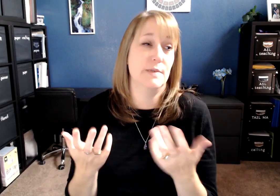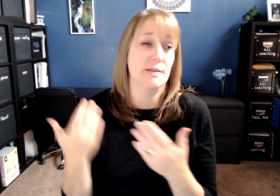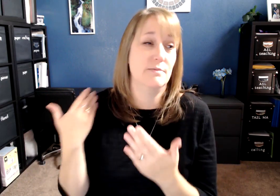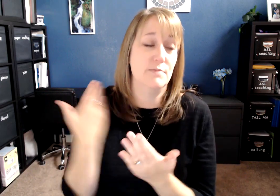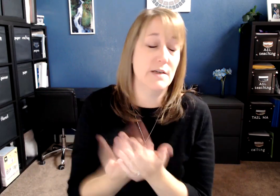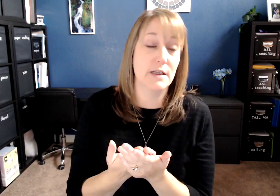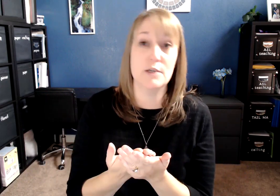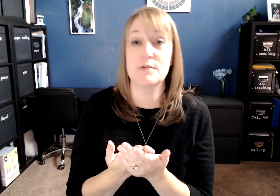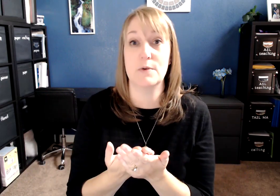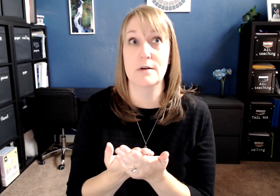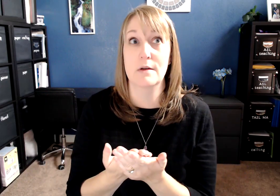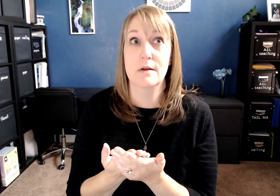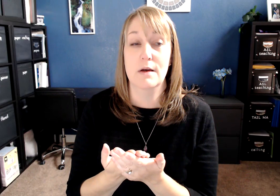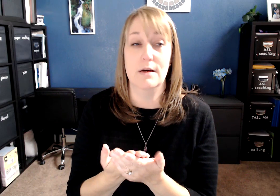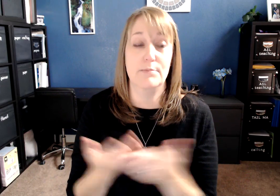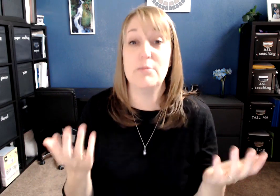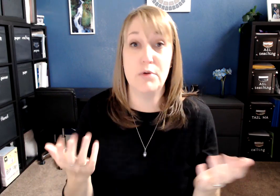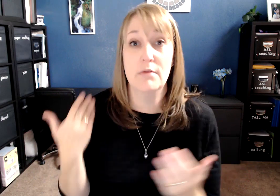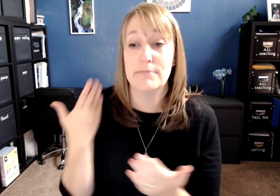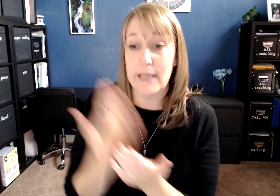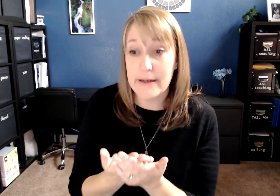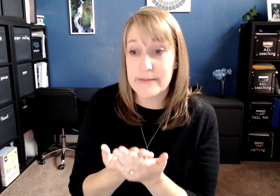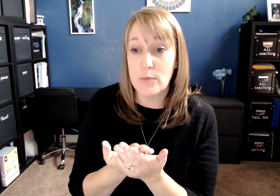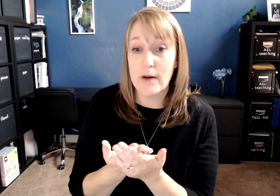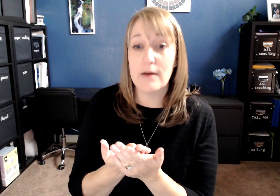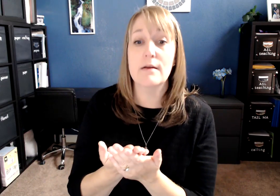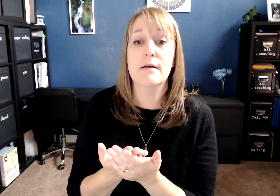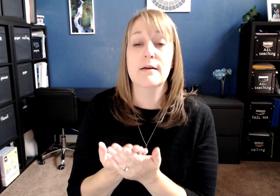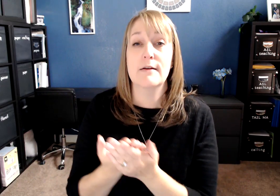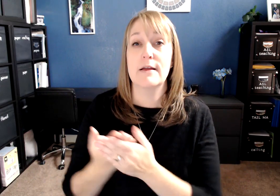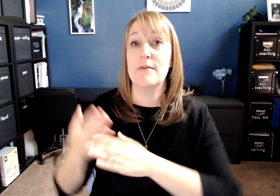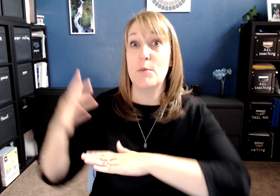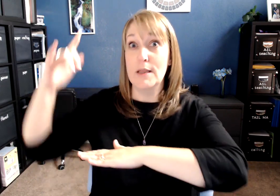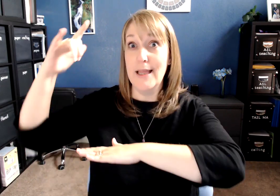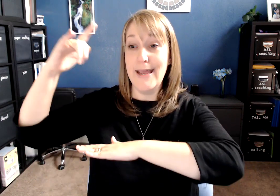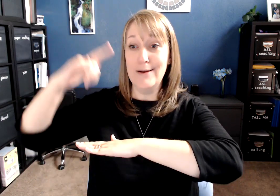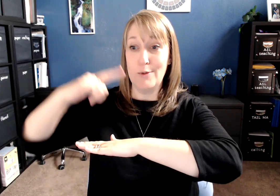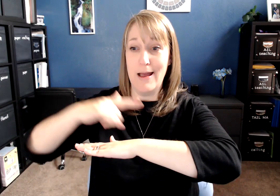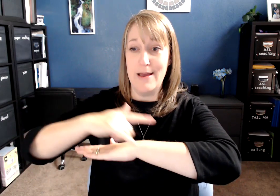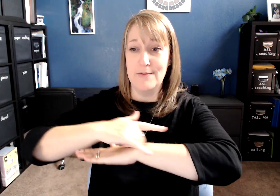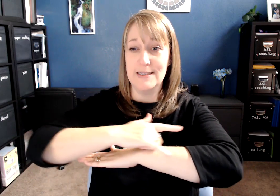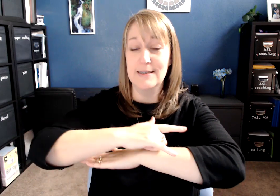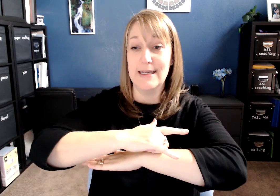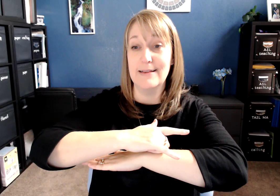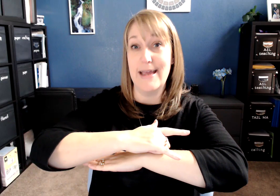it's definitely used for people getting somewhere, if a plane arrives, it